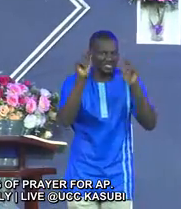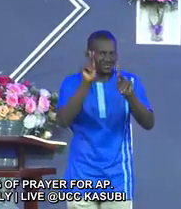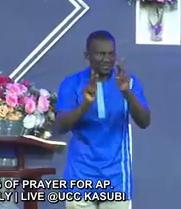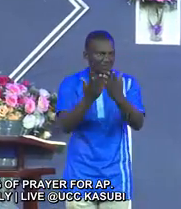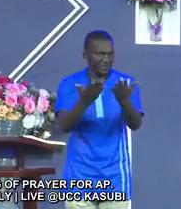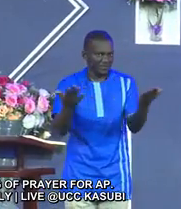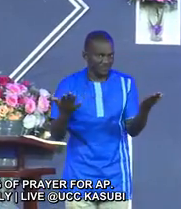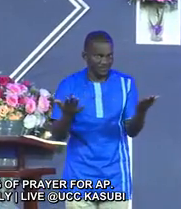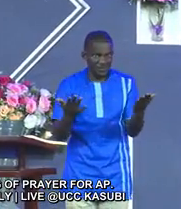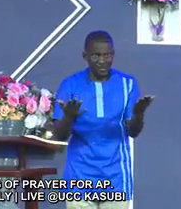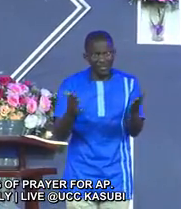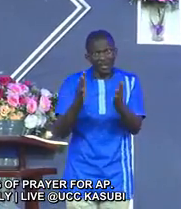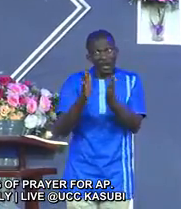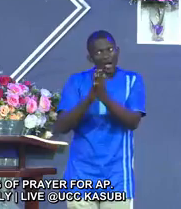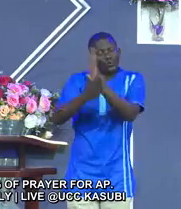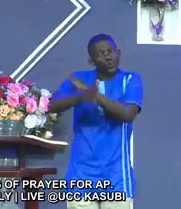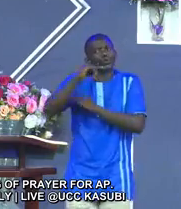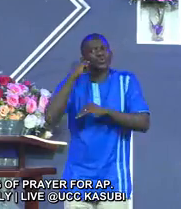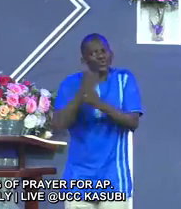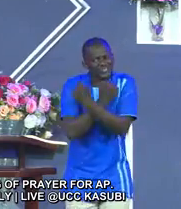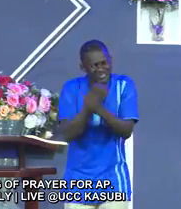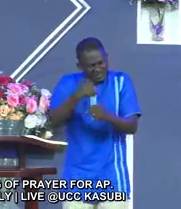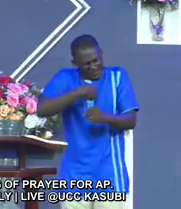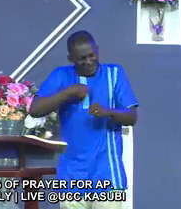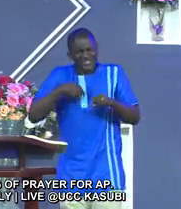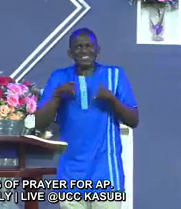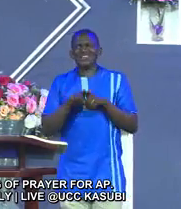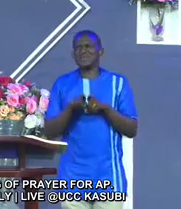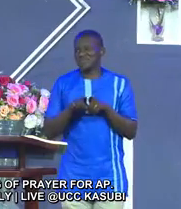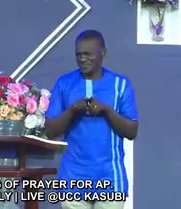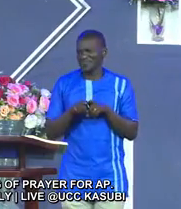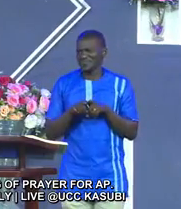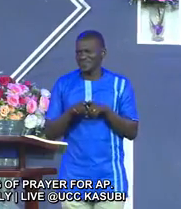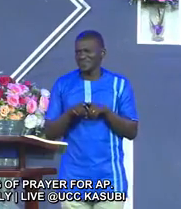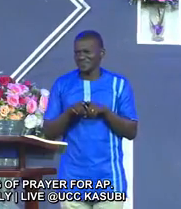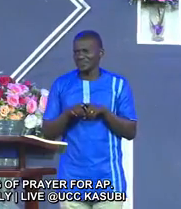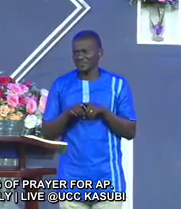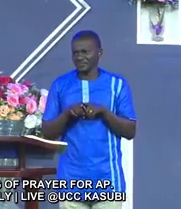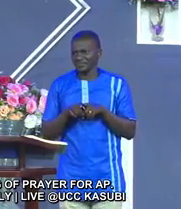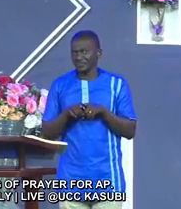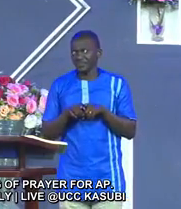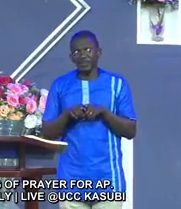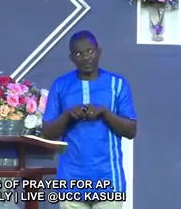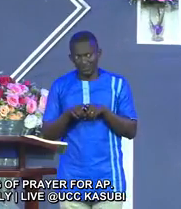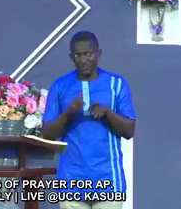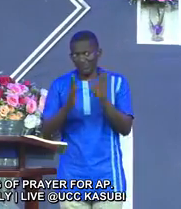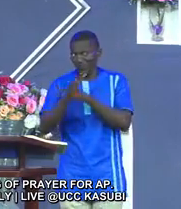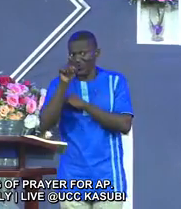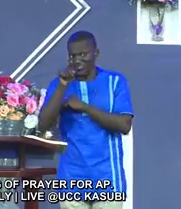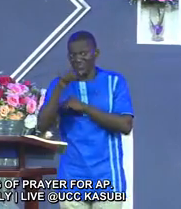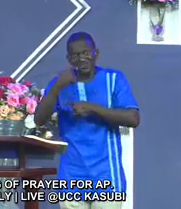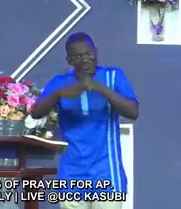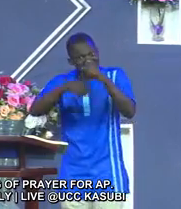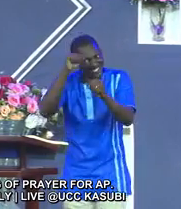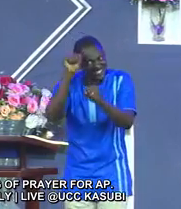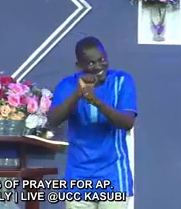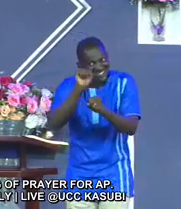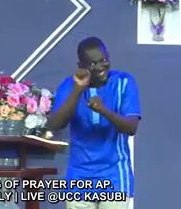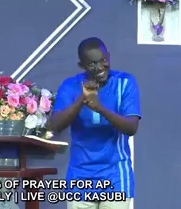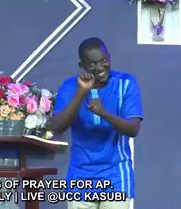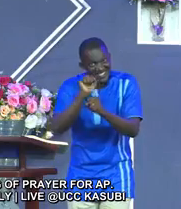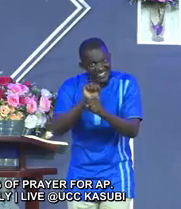them. Ate Katonda nange yantagulula. And the Lord that freed me. Achakola. Still is at